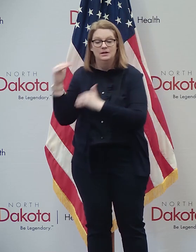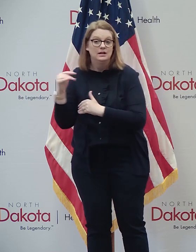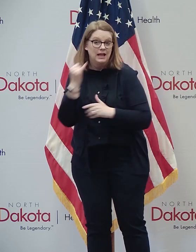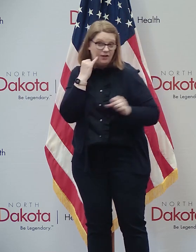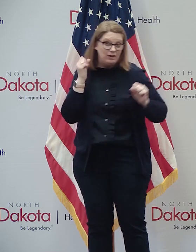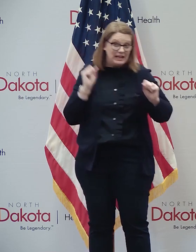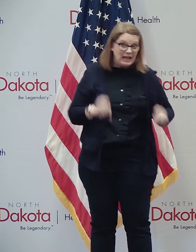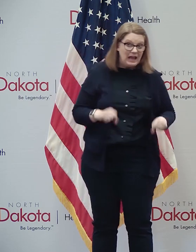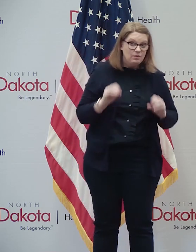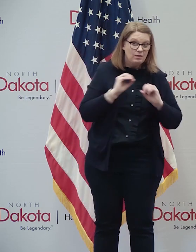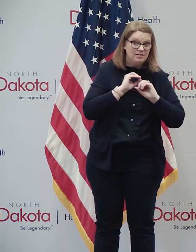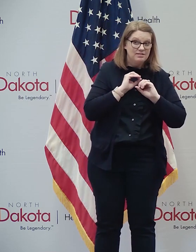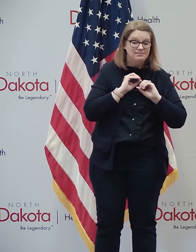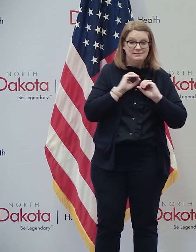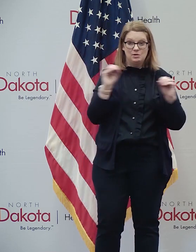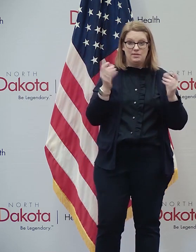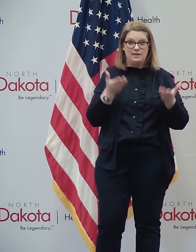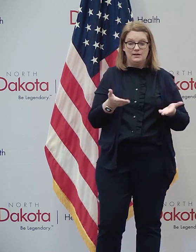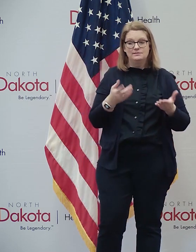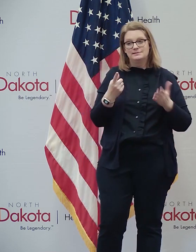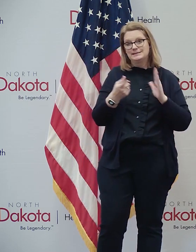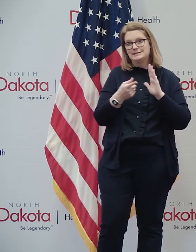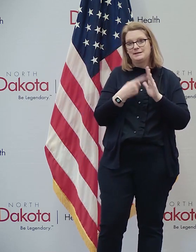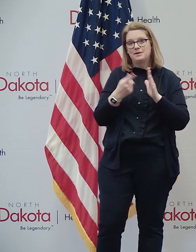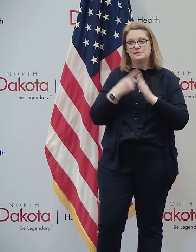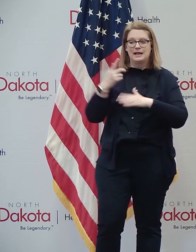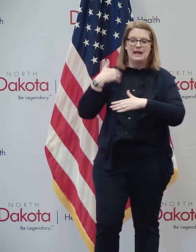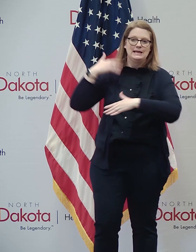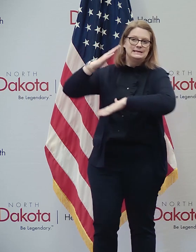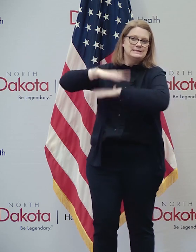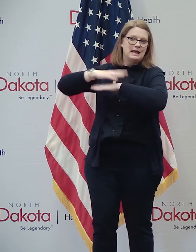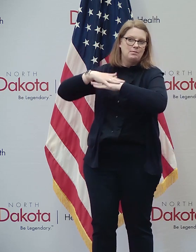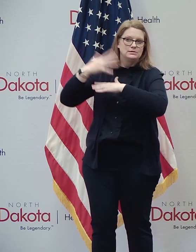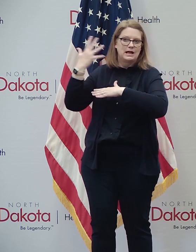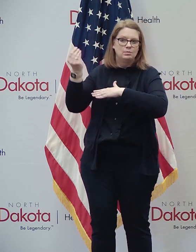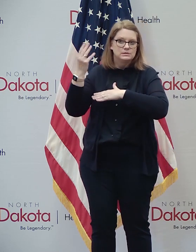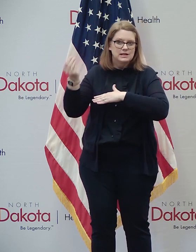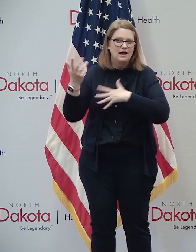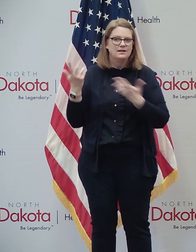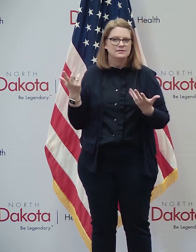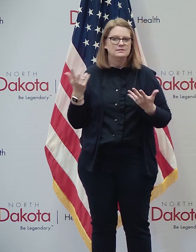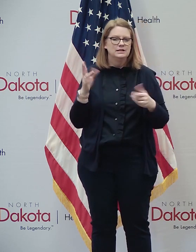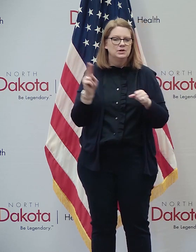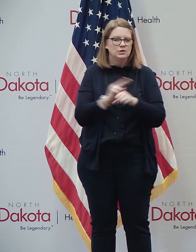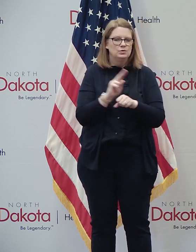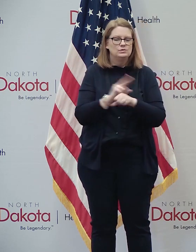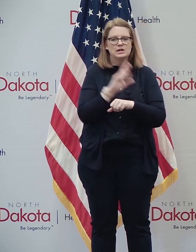building, I know when they were distributing stuff, sometimes they were doing that with tables outside. Again, use the